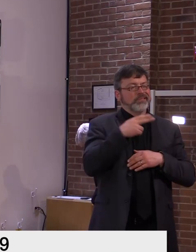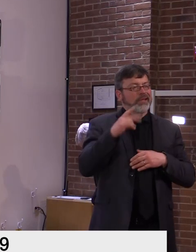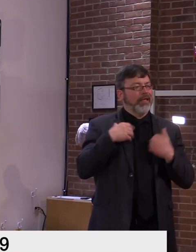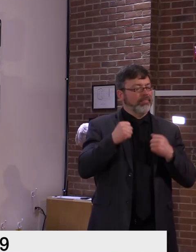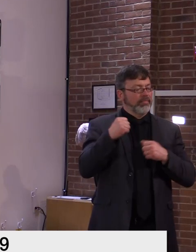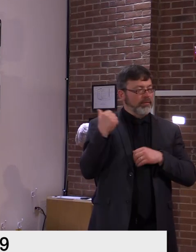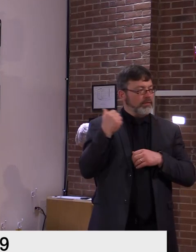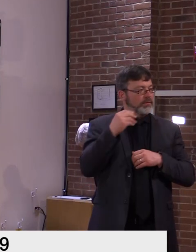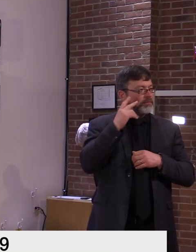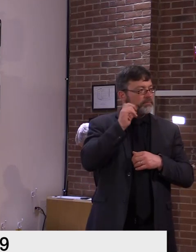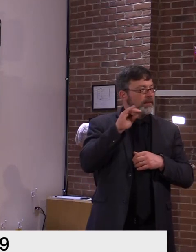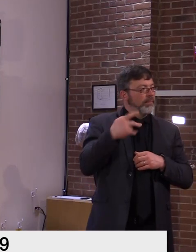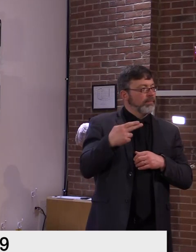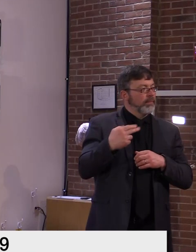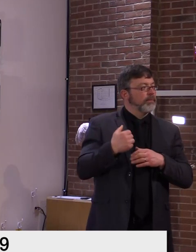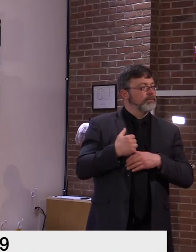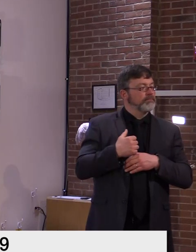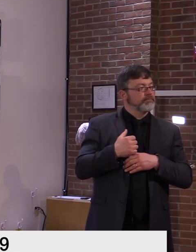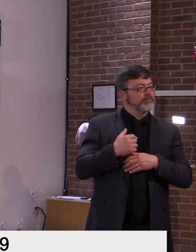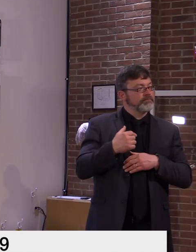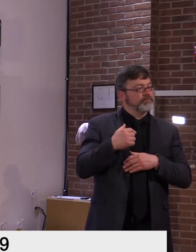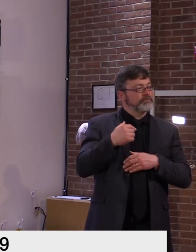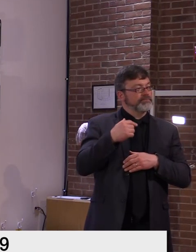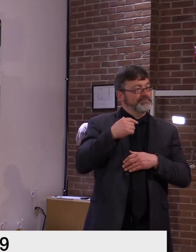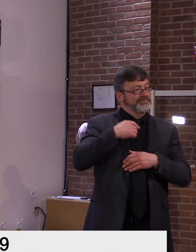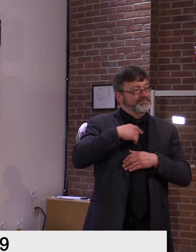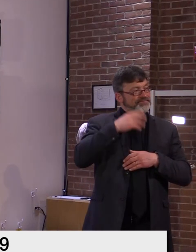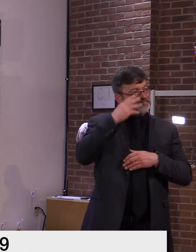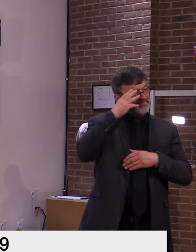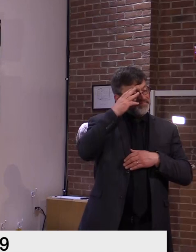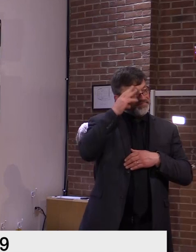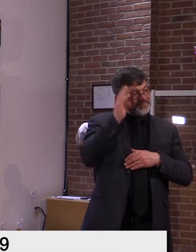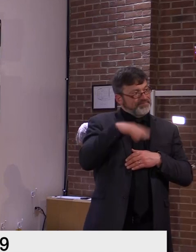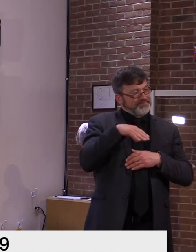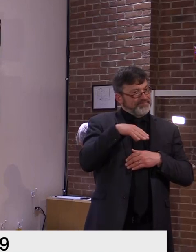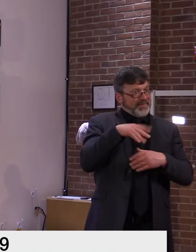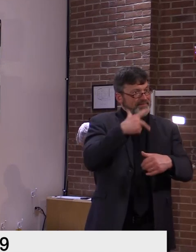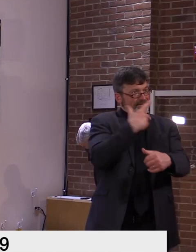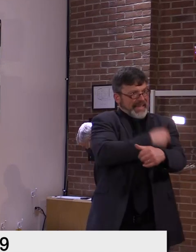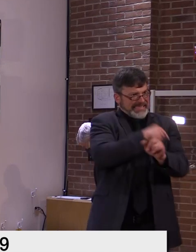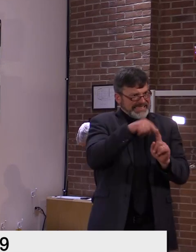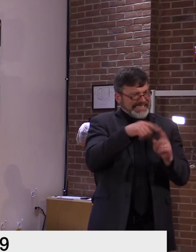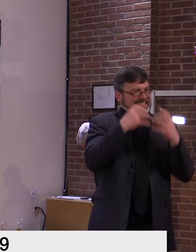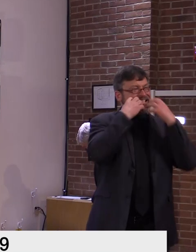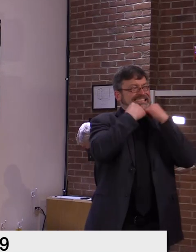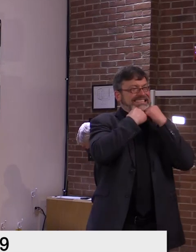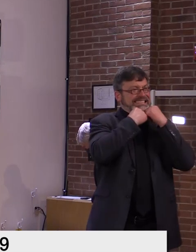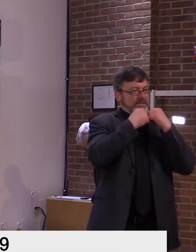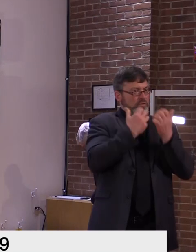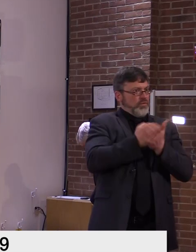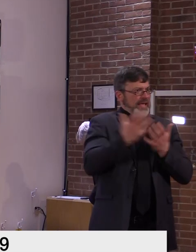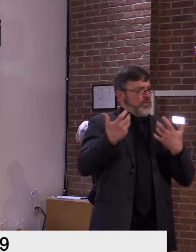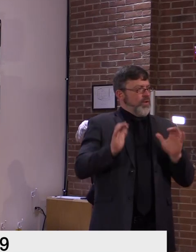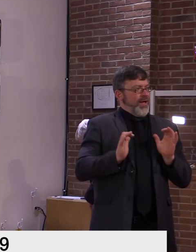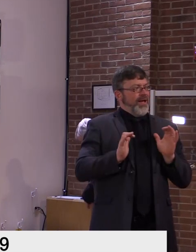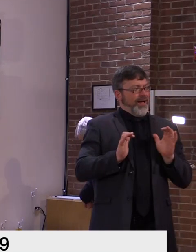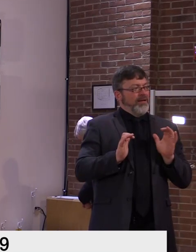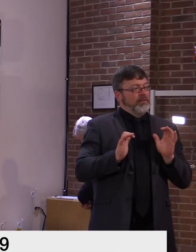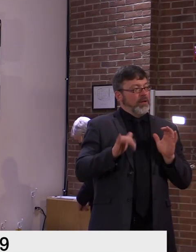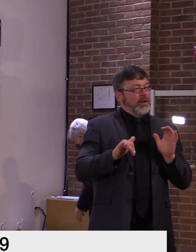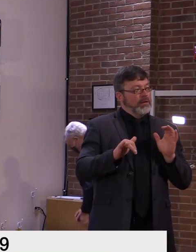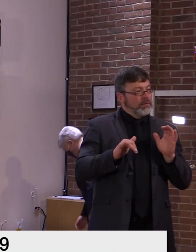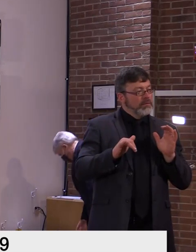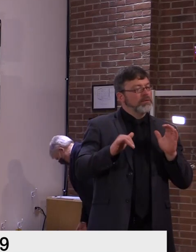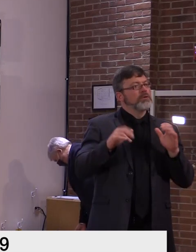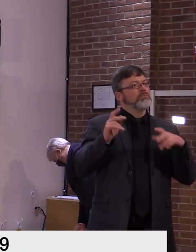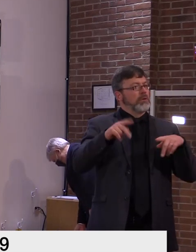pharmacies to be called at the end of the day for any leftover doses, and they've been getting them. We also know people have been waiting outside clinics at the end of the day, hoping to